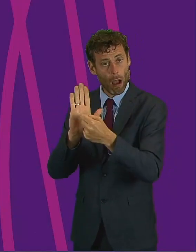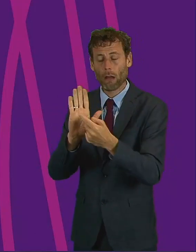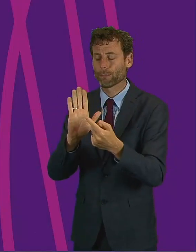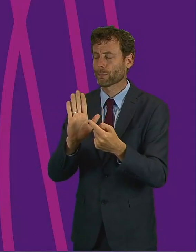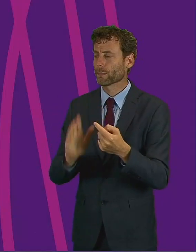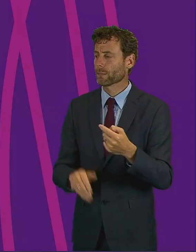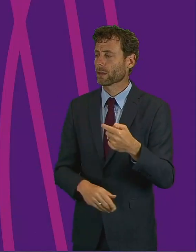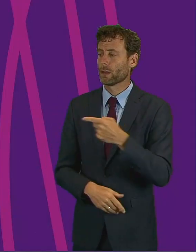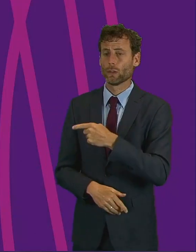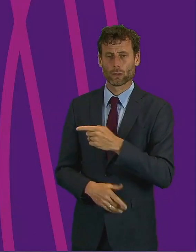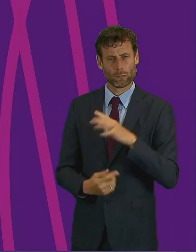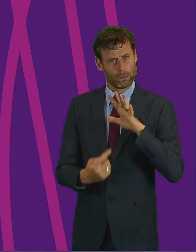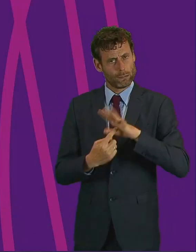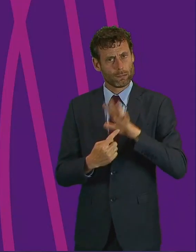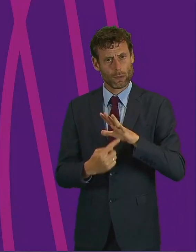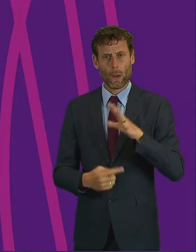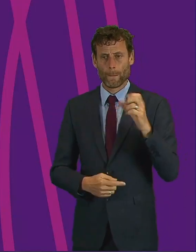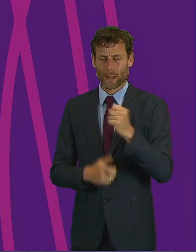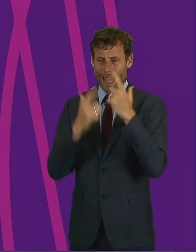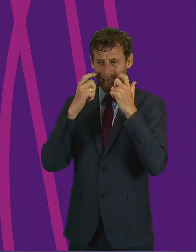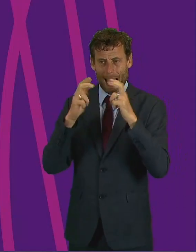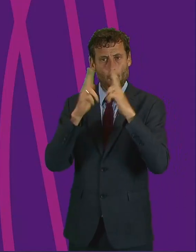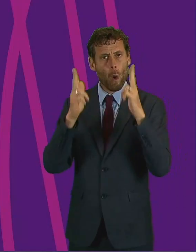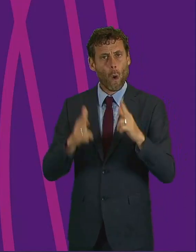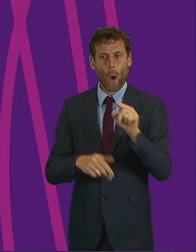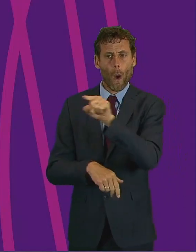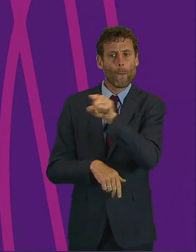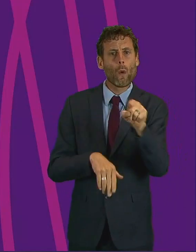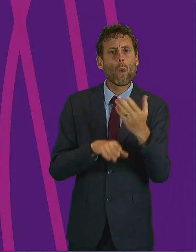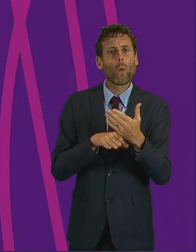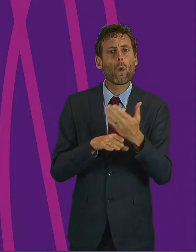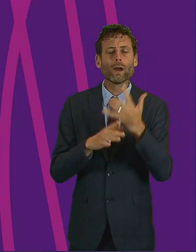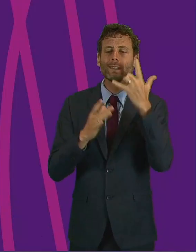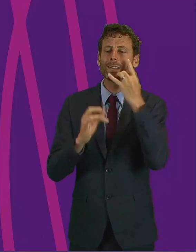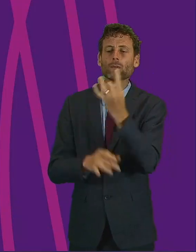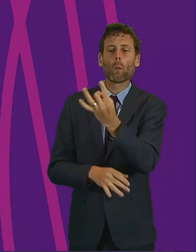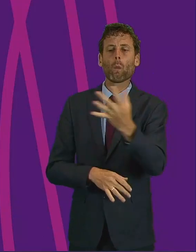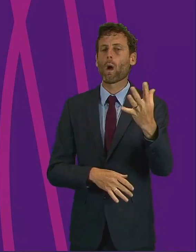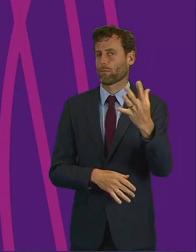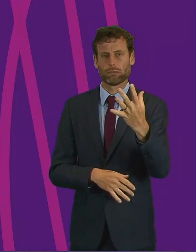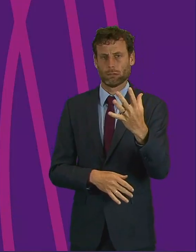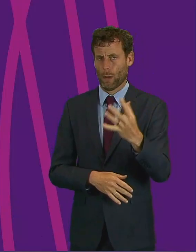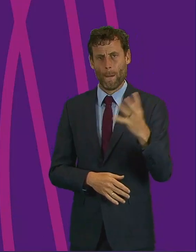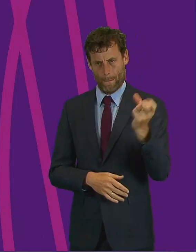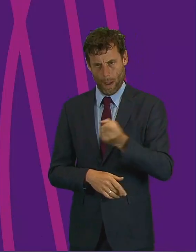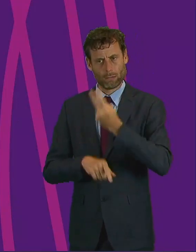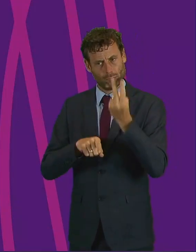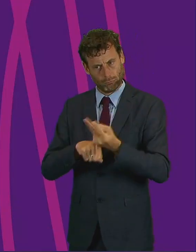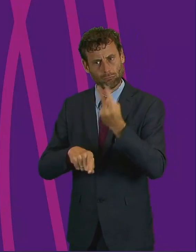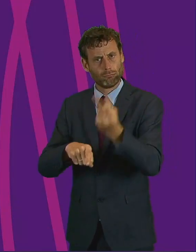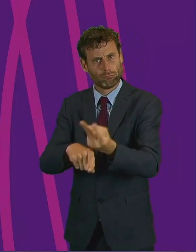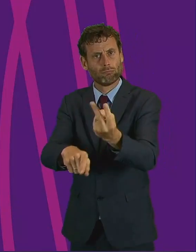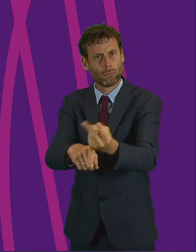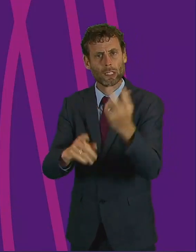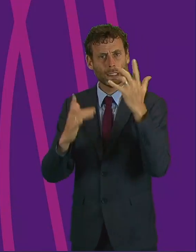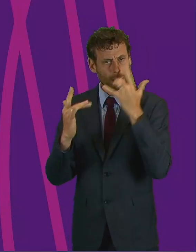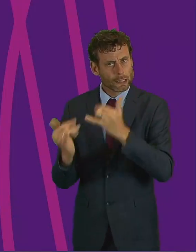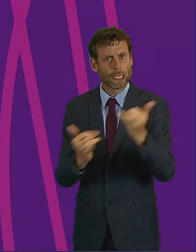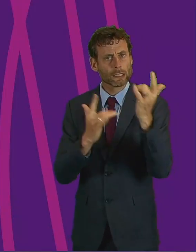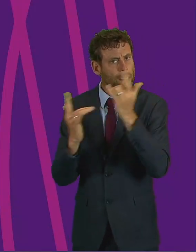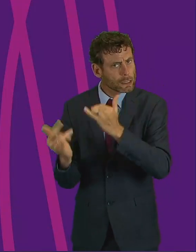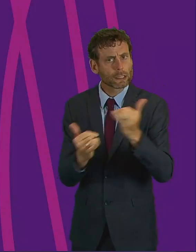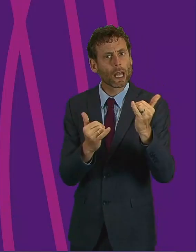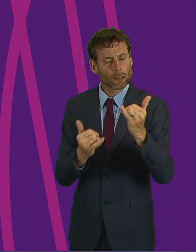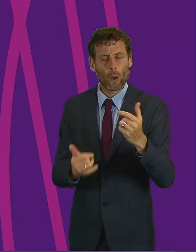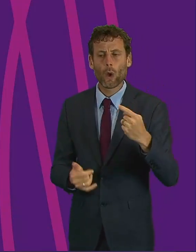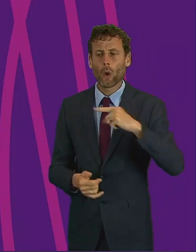staff requires to be done not on a one-off basis, but on a regular basis. We will also be considering what further groups of